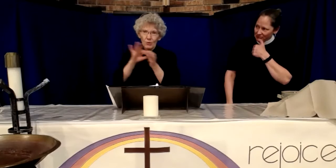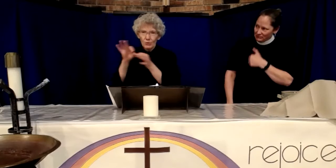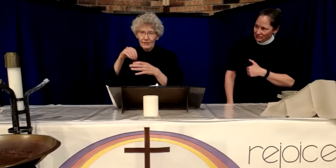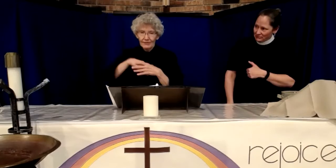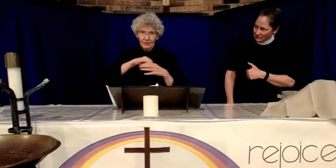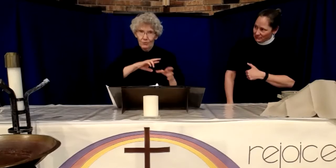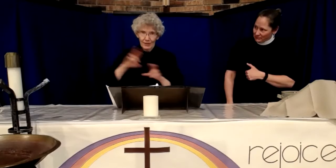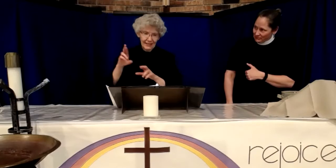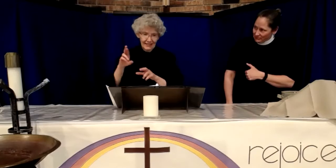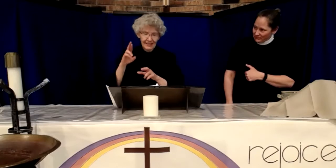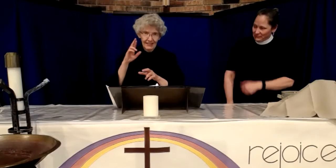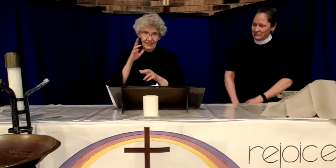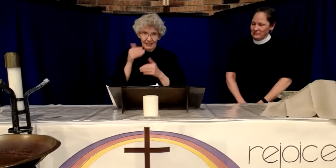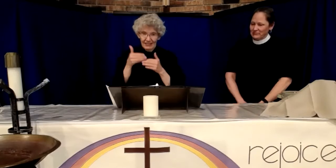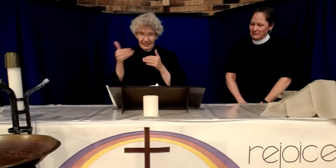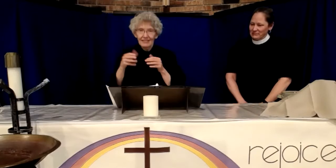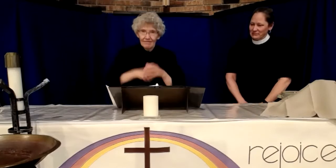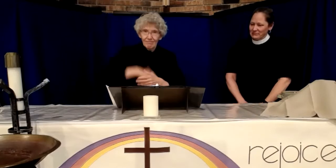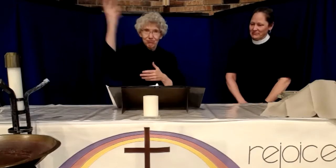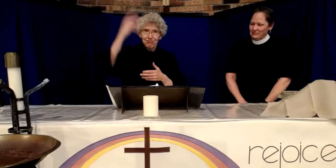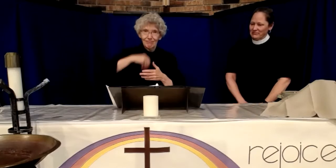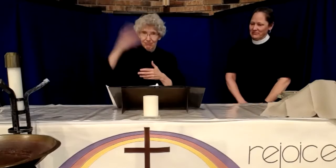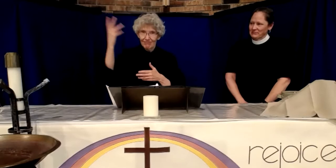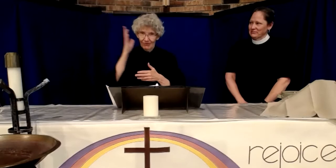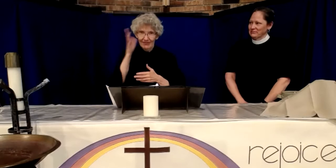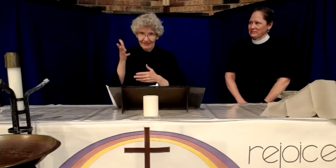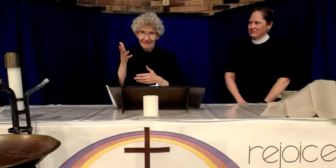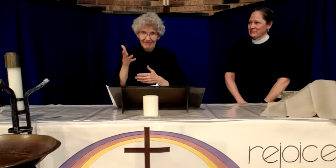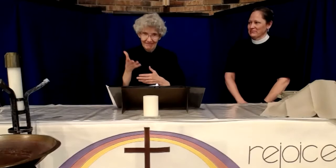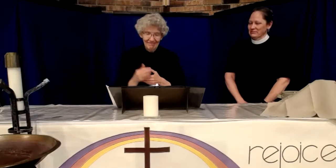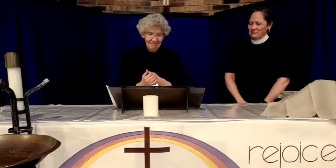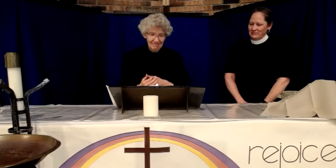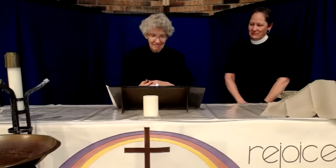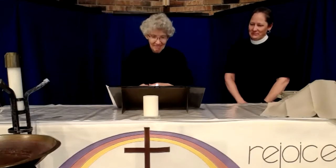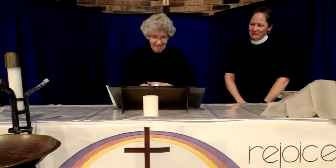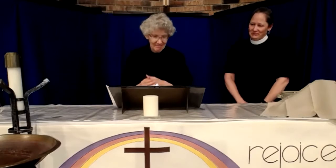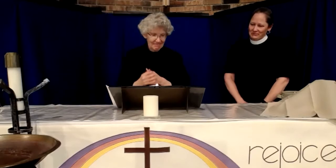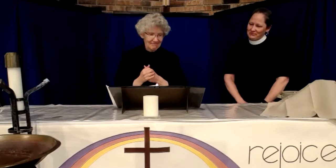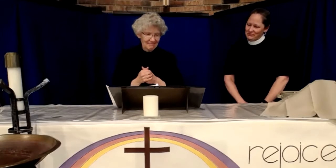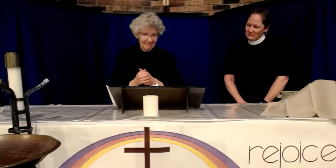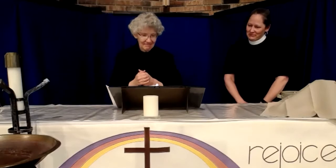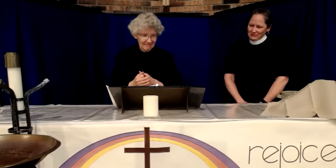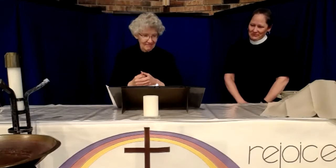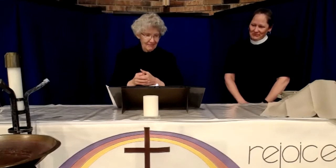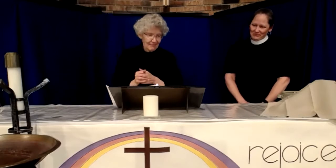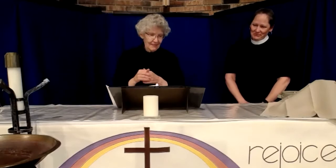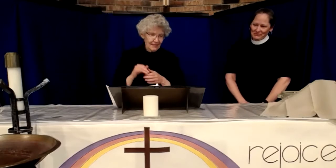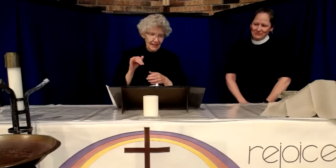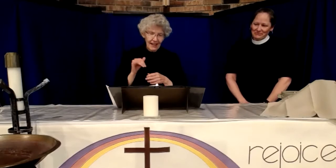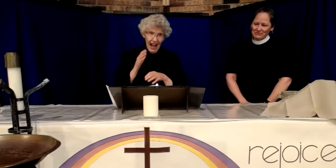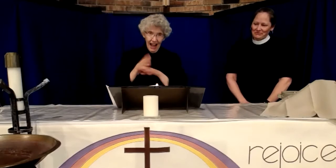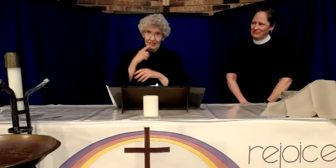remaining from your torn up paper chains that you made, go ahead and when we say Alleluia, throw some confetti in the